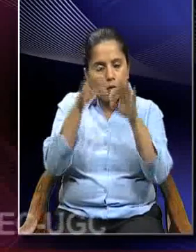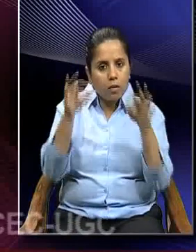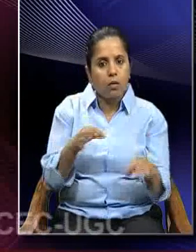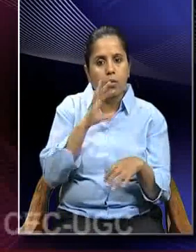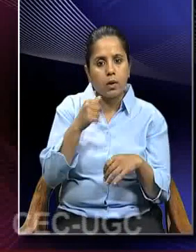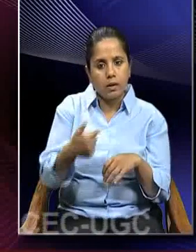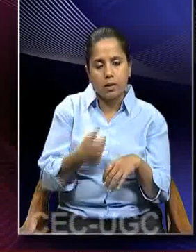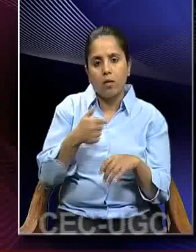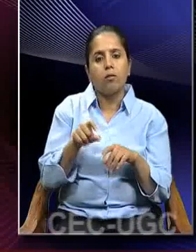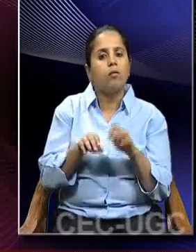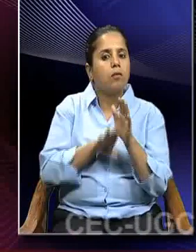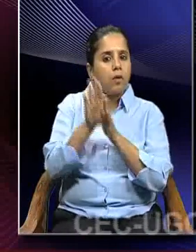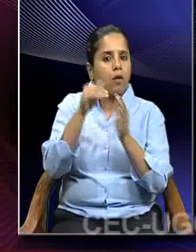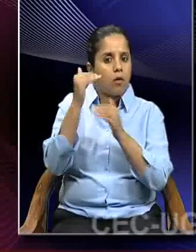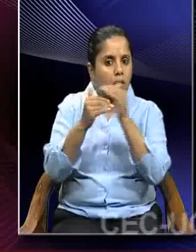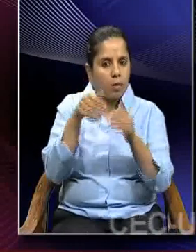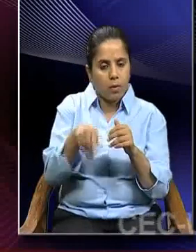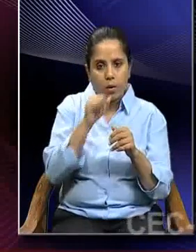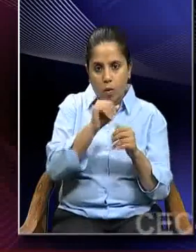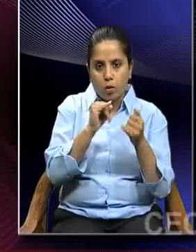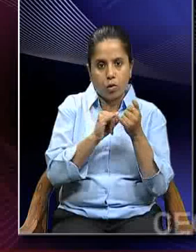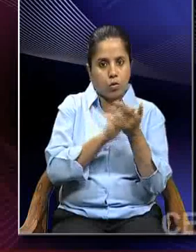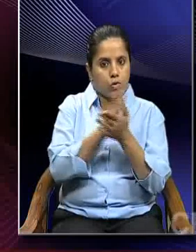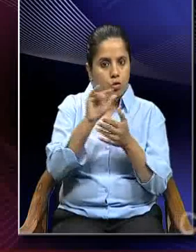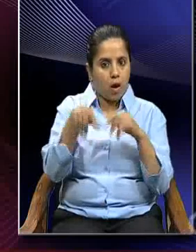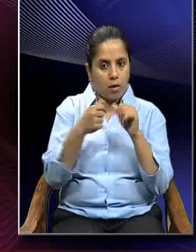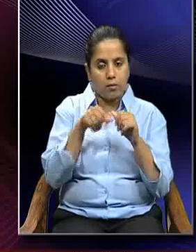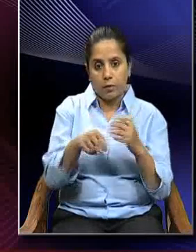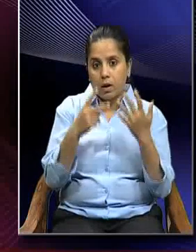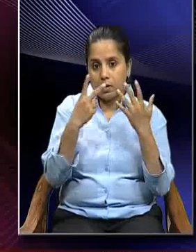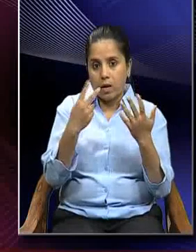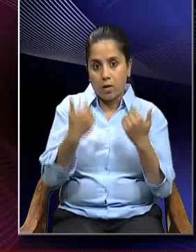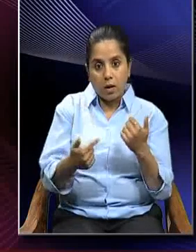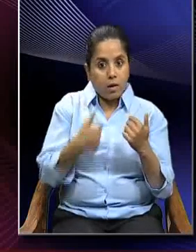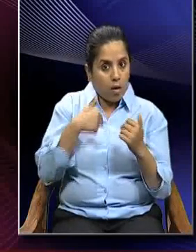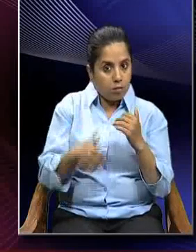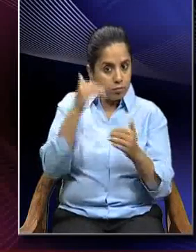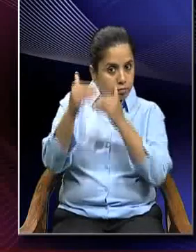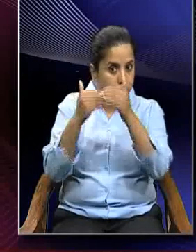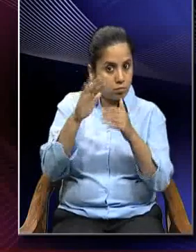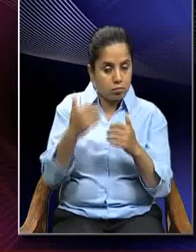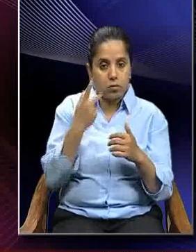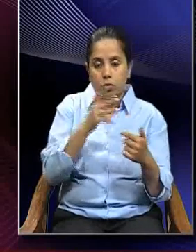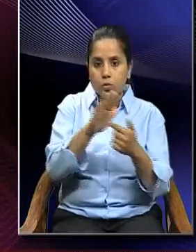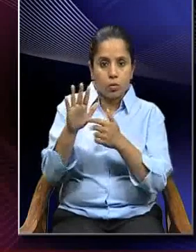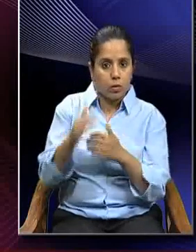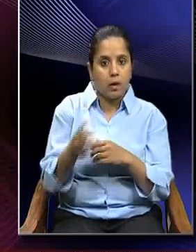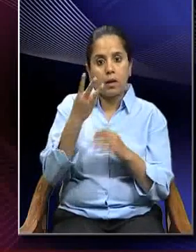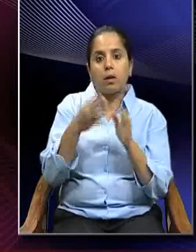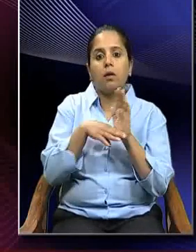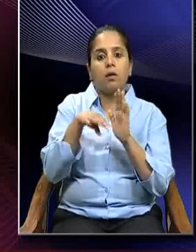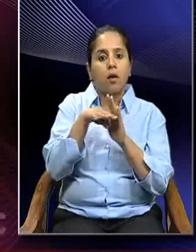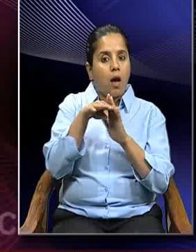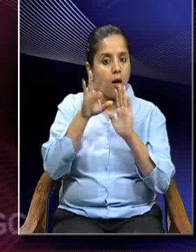self-development models based on Shastras. Now there are 7 models of self-development which represents 3 levels of